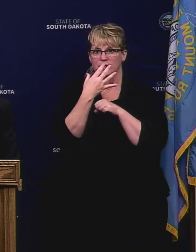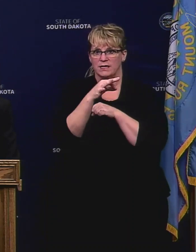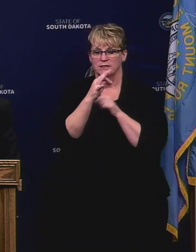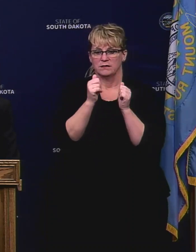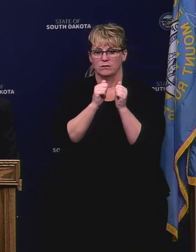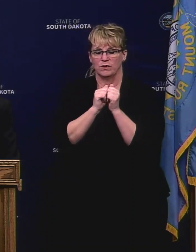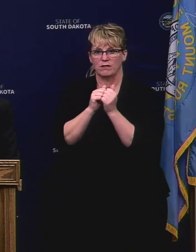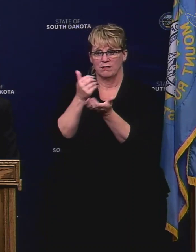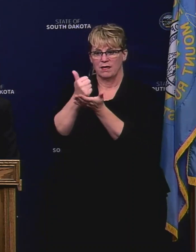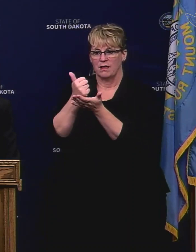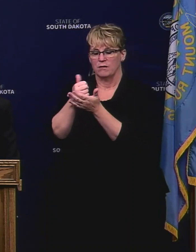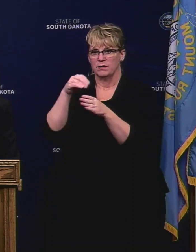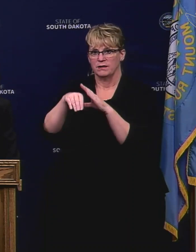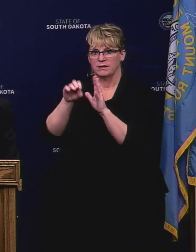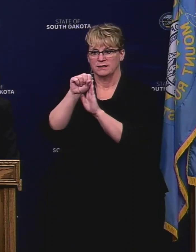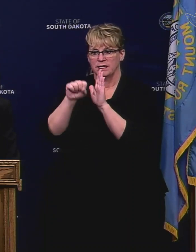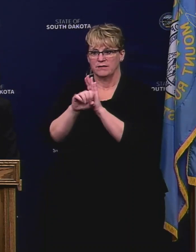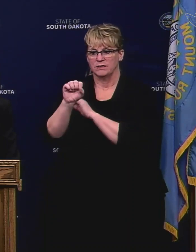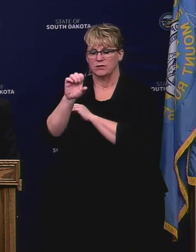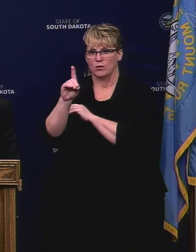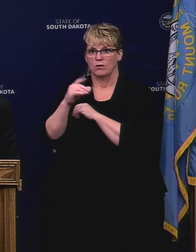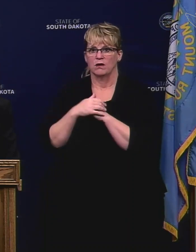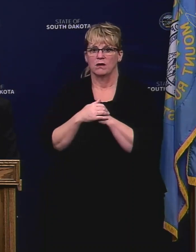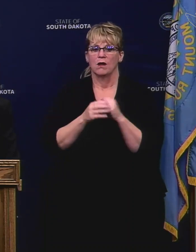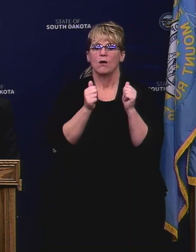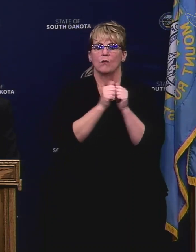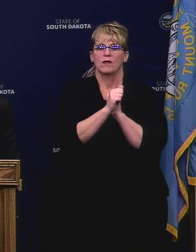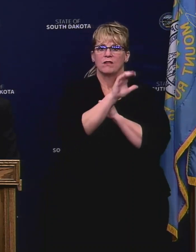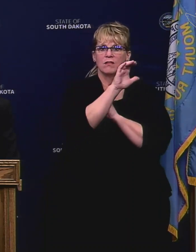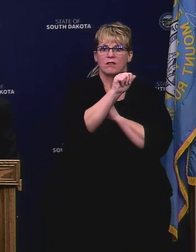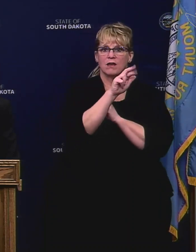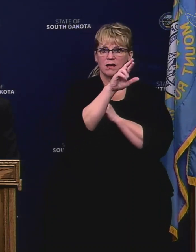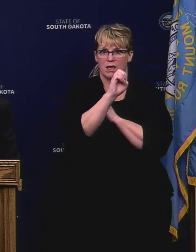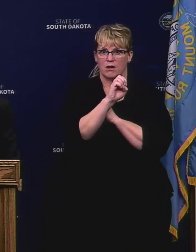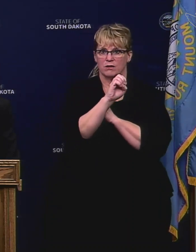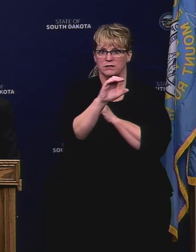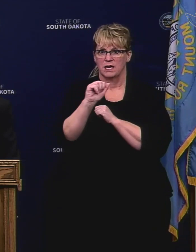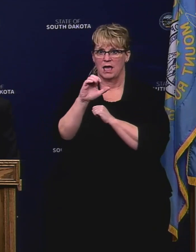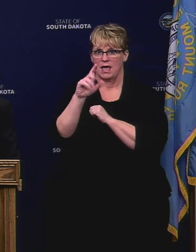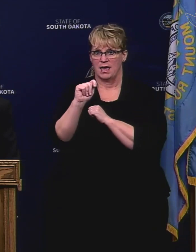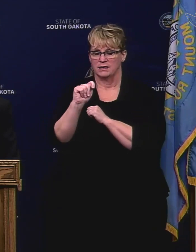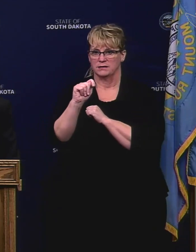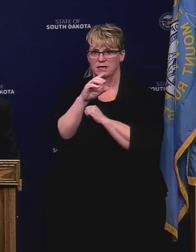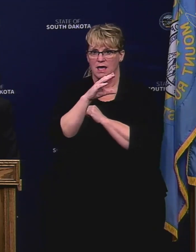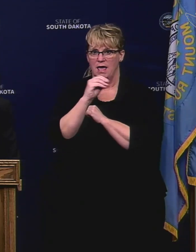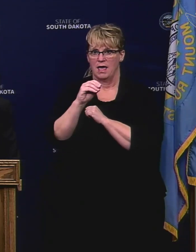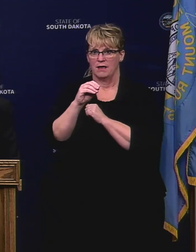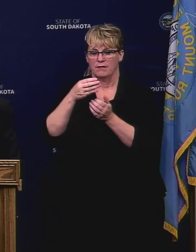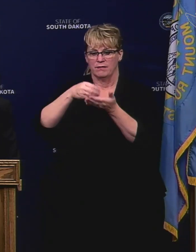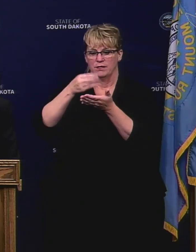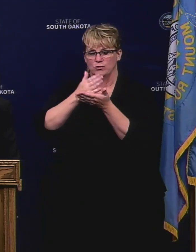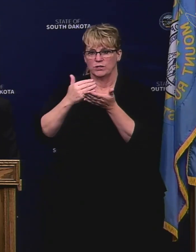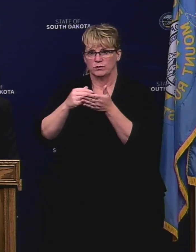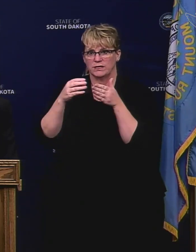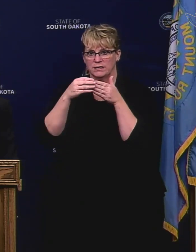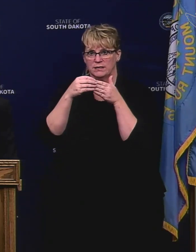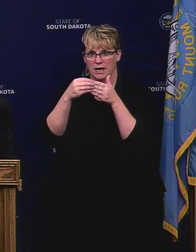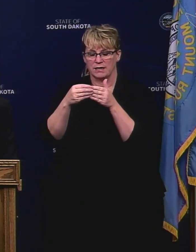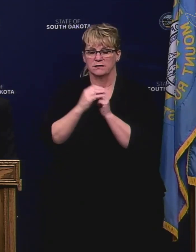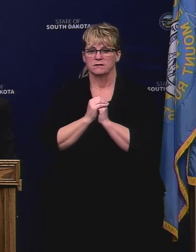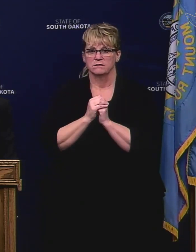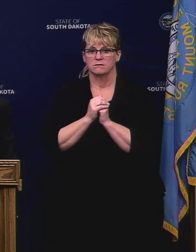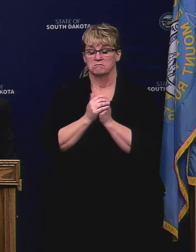response in the state of South Dakota. Under the CARES Act and under the latest Treasury guidance, it's clear that our